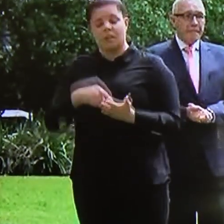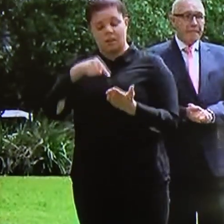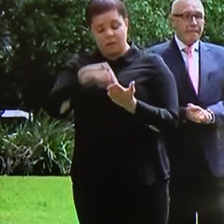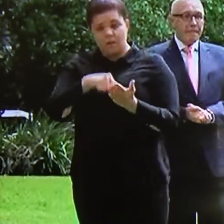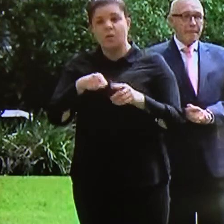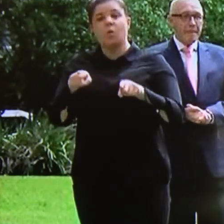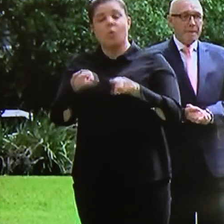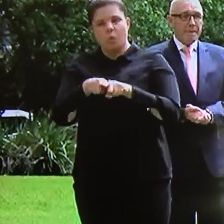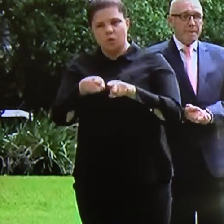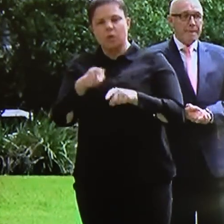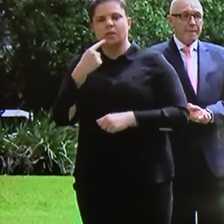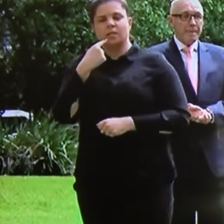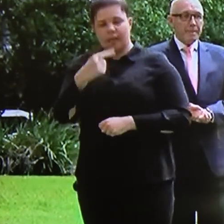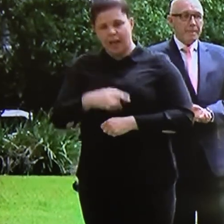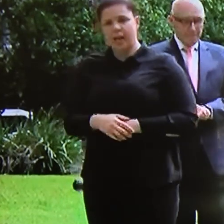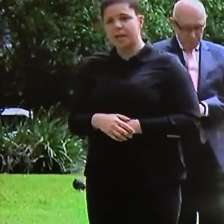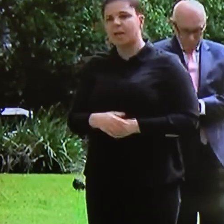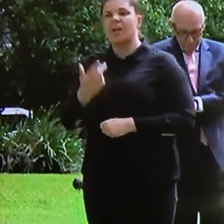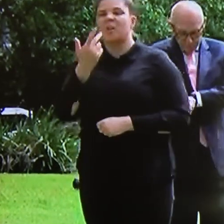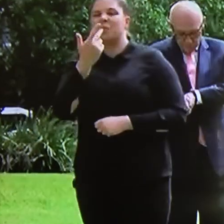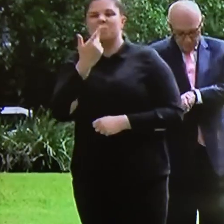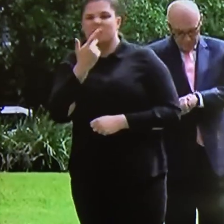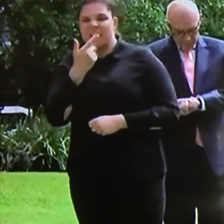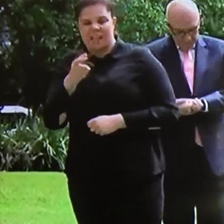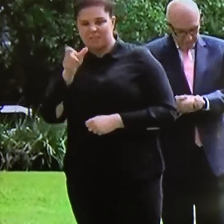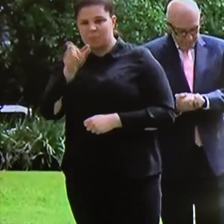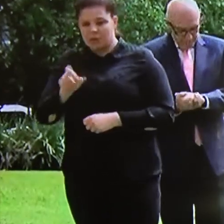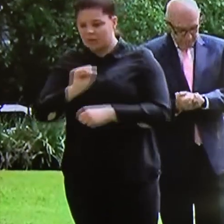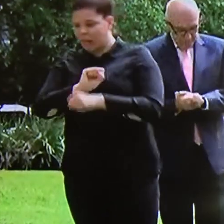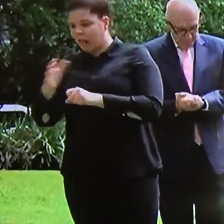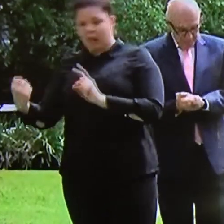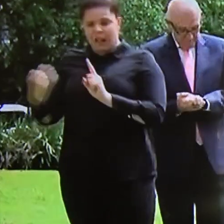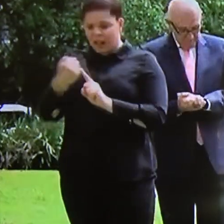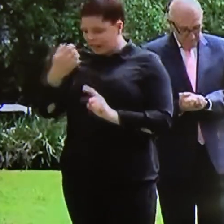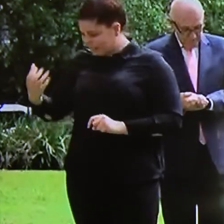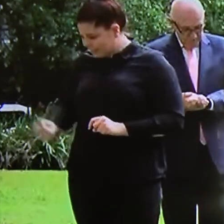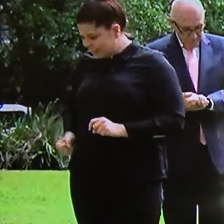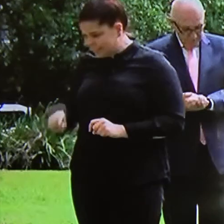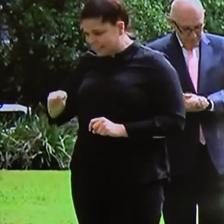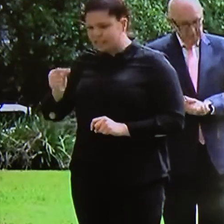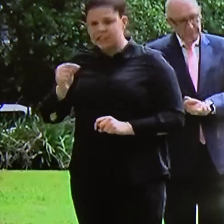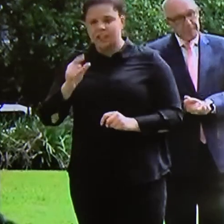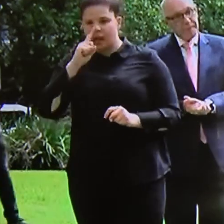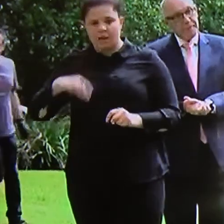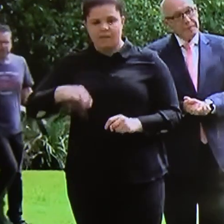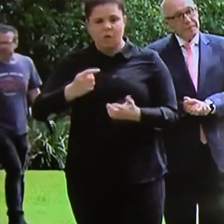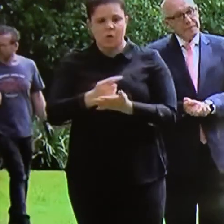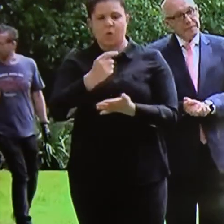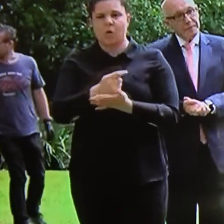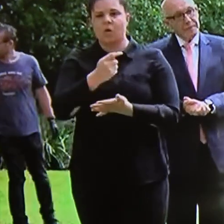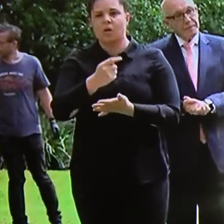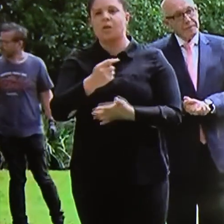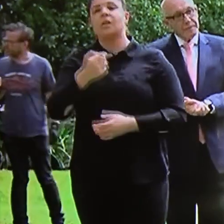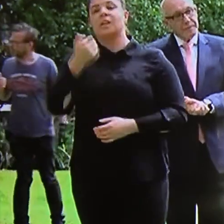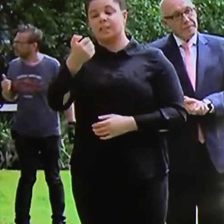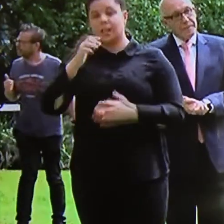eviction on rent arrears for tenants who are COVID-19 impacted, as well as a 60-day